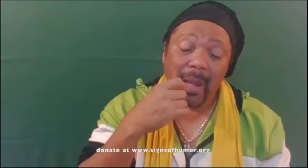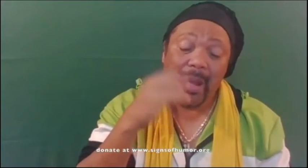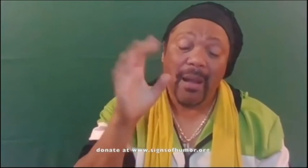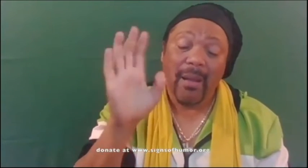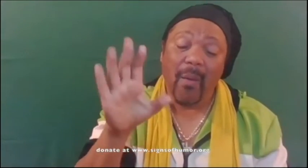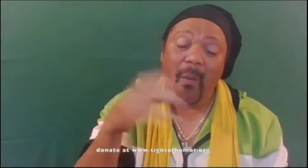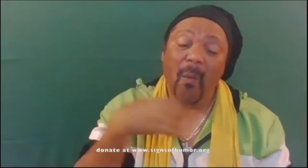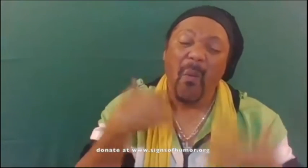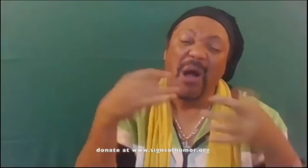worry about that. Okay.